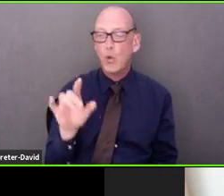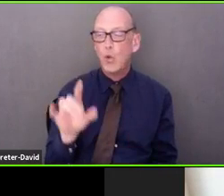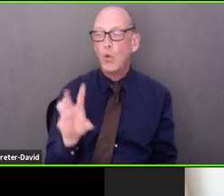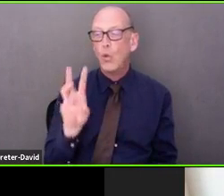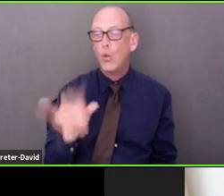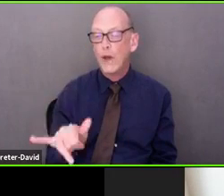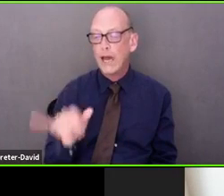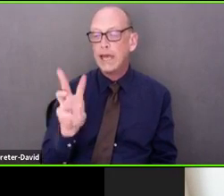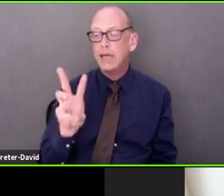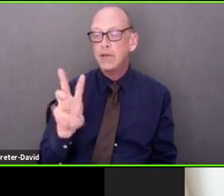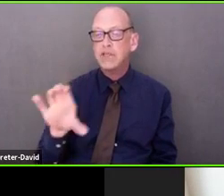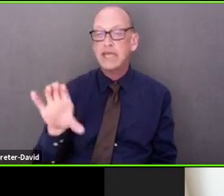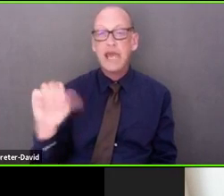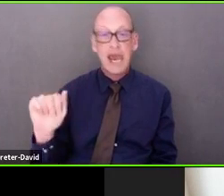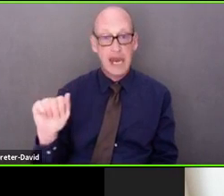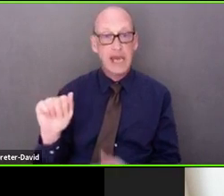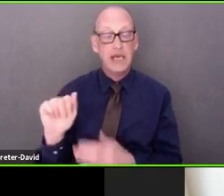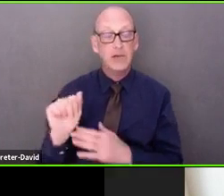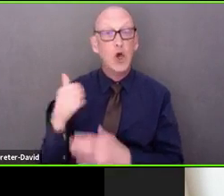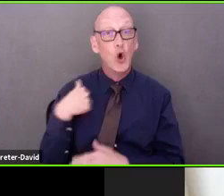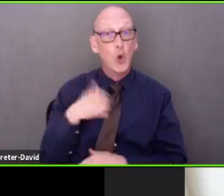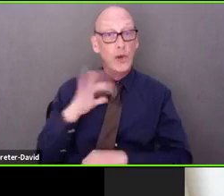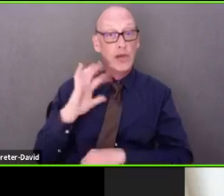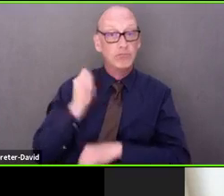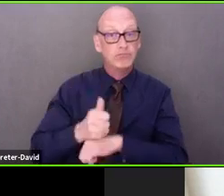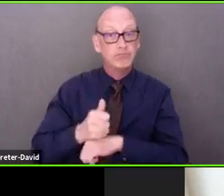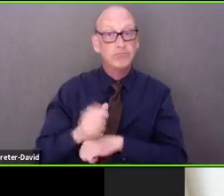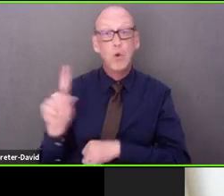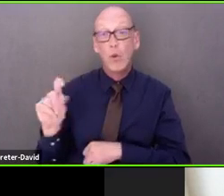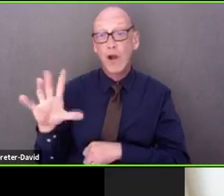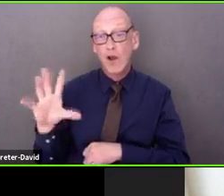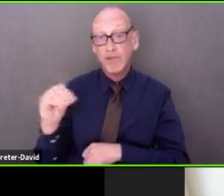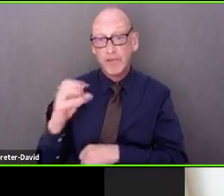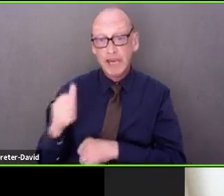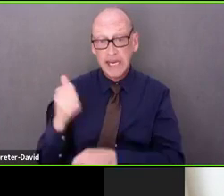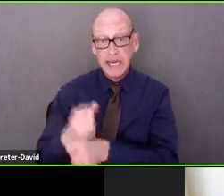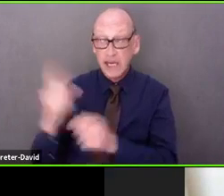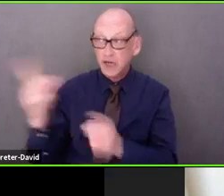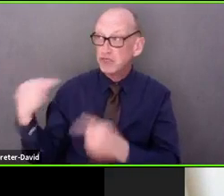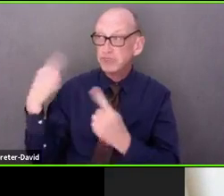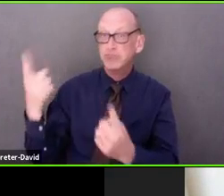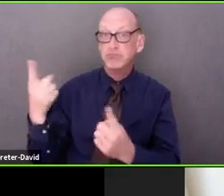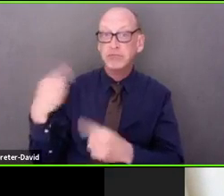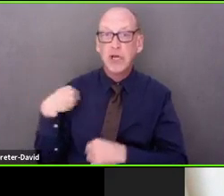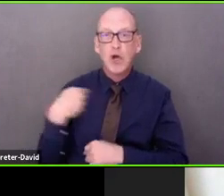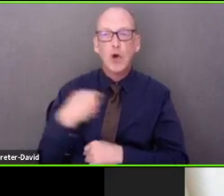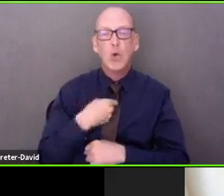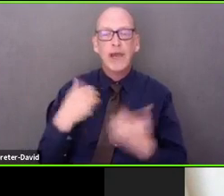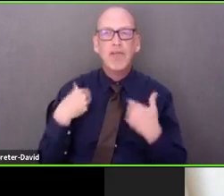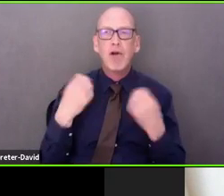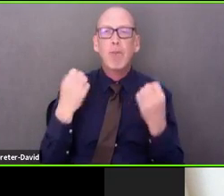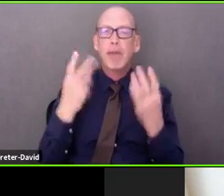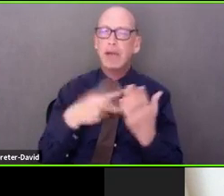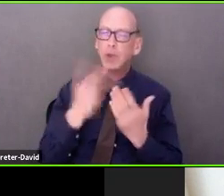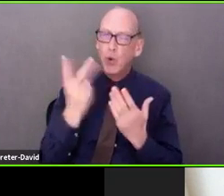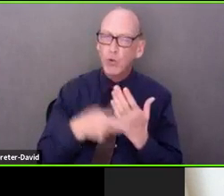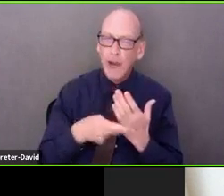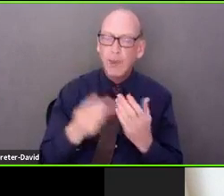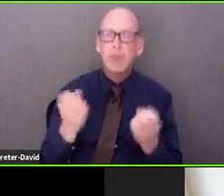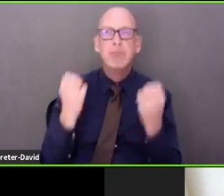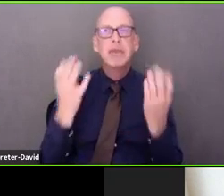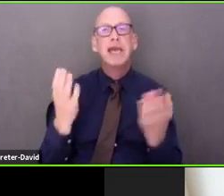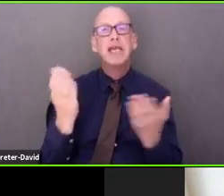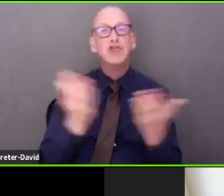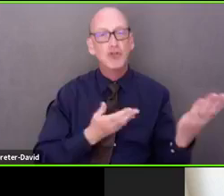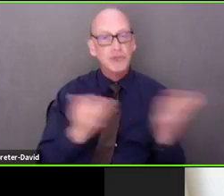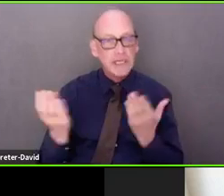have actually been in the community for 150 years. As you mentioned, we have an array of different programs and services. But when